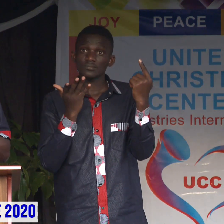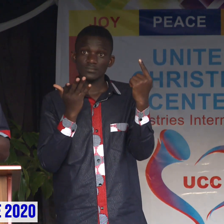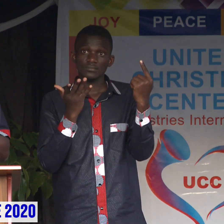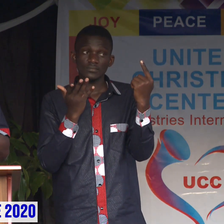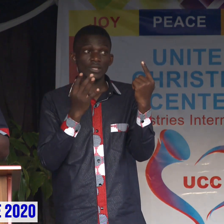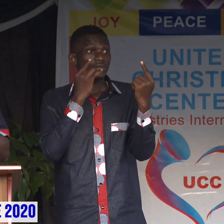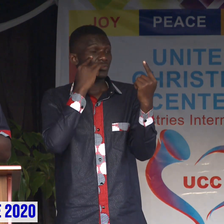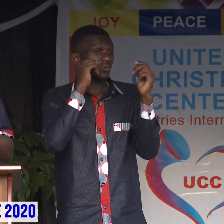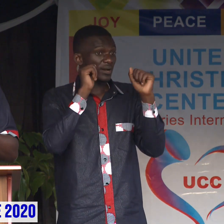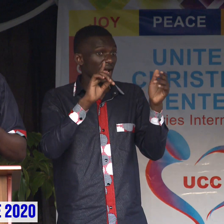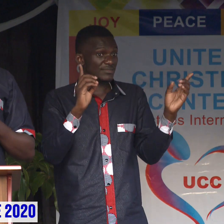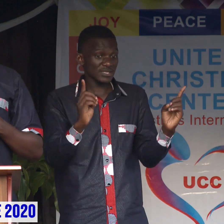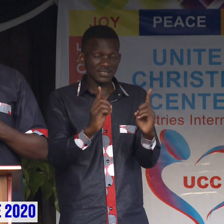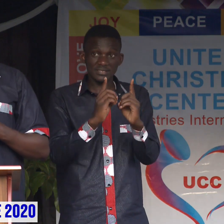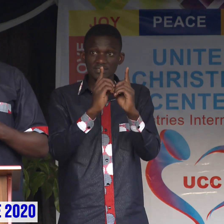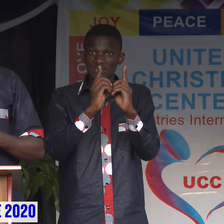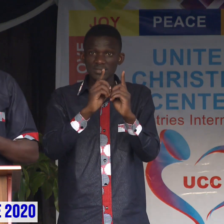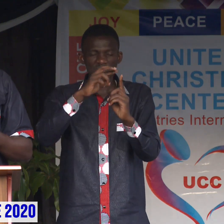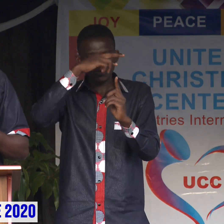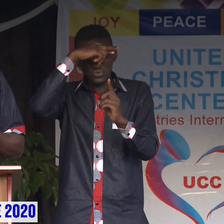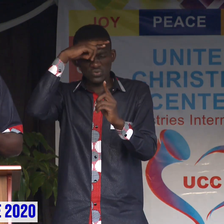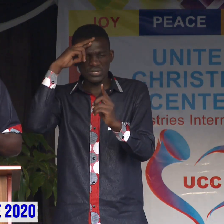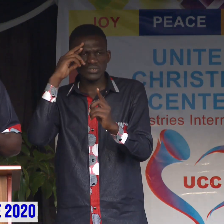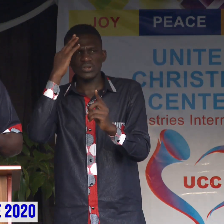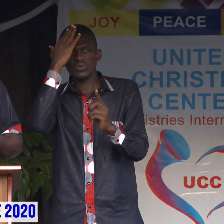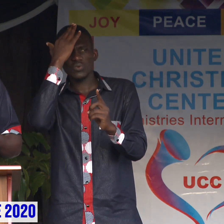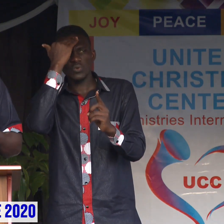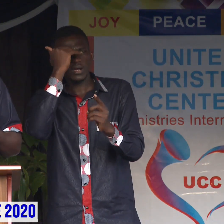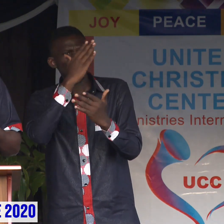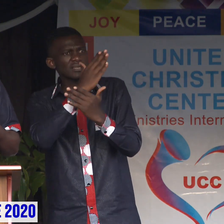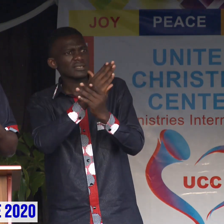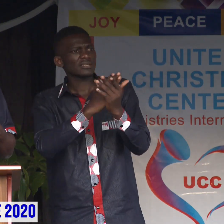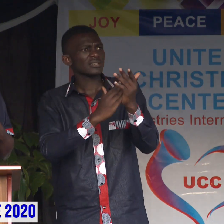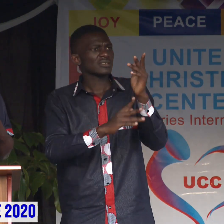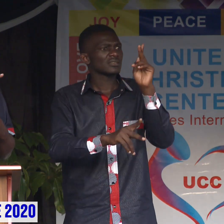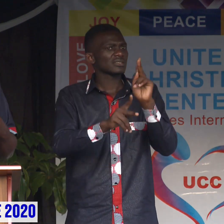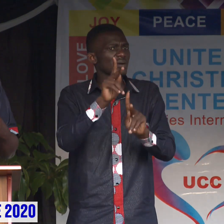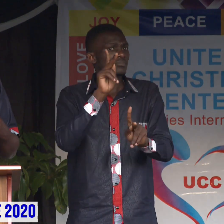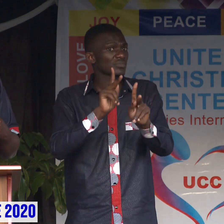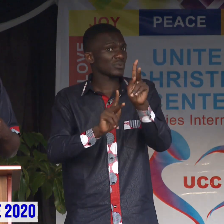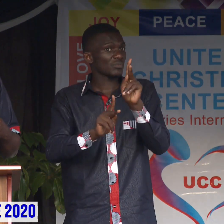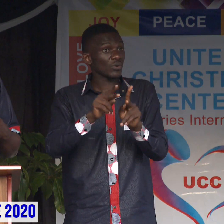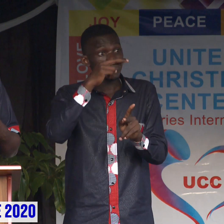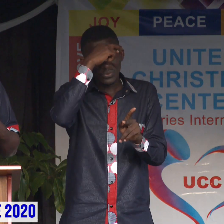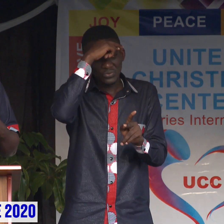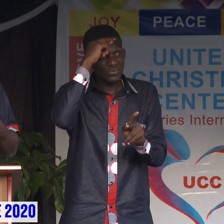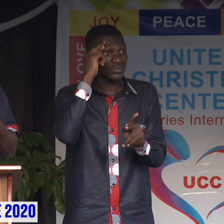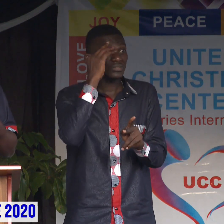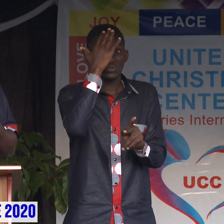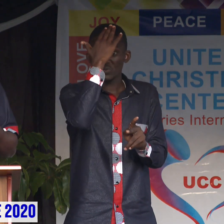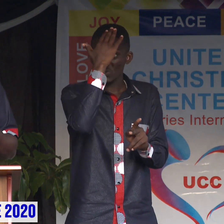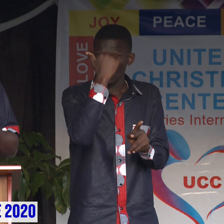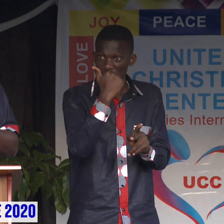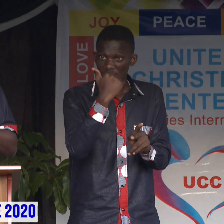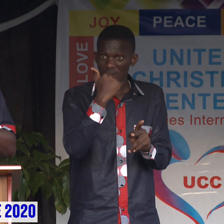would find reasons why some people have never gone to ngambie. Reasons why.